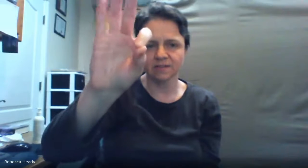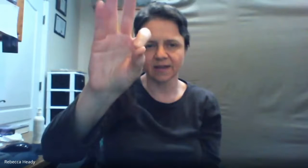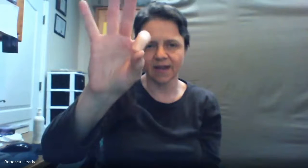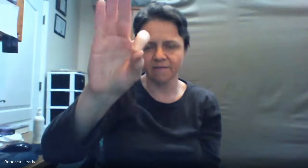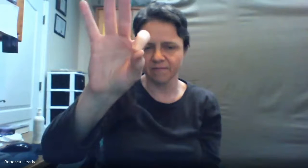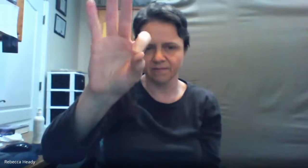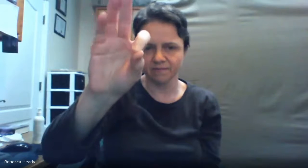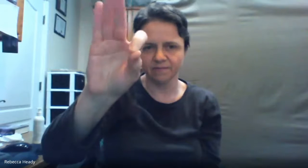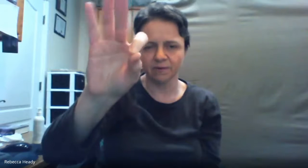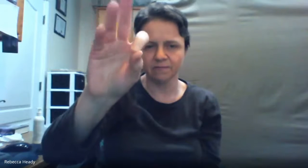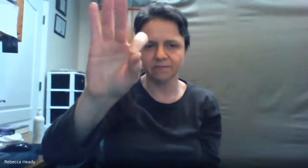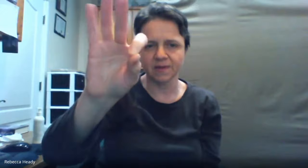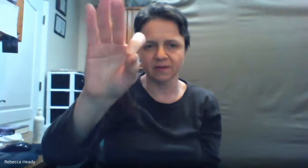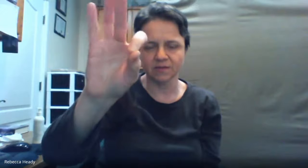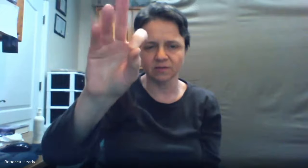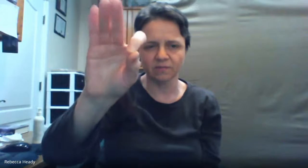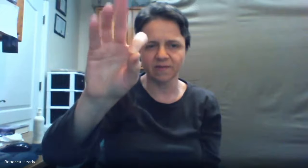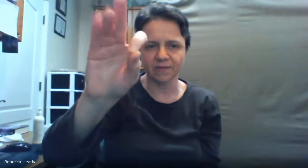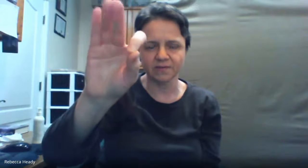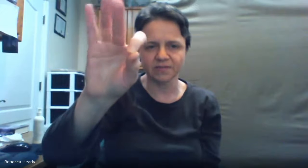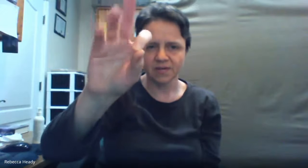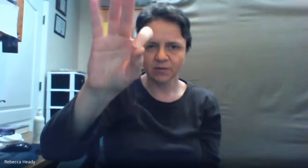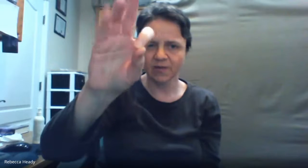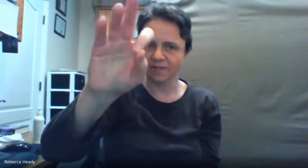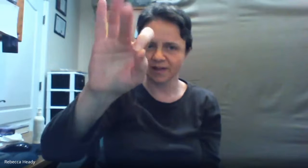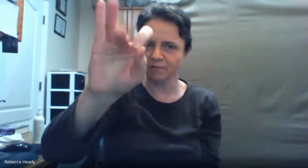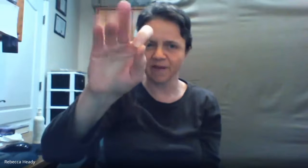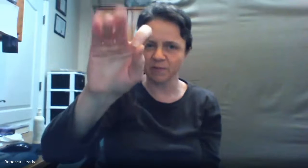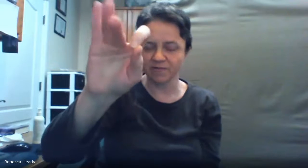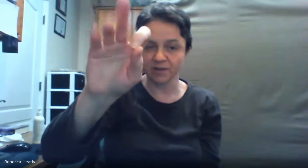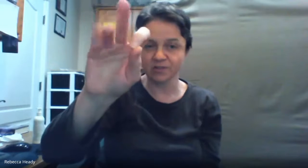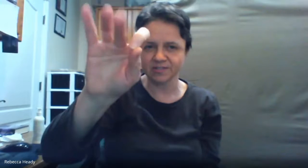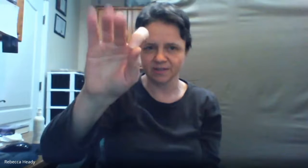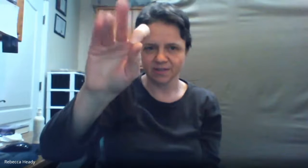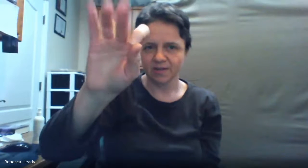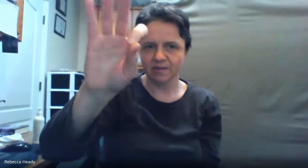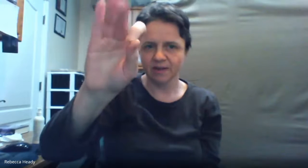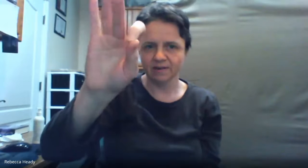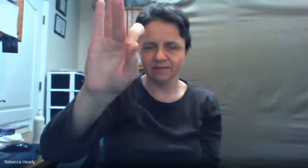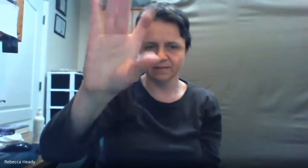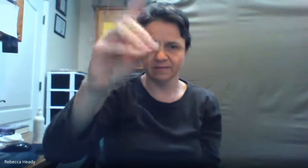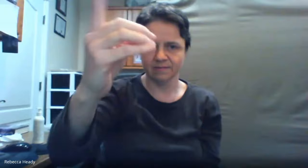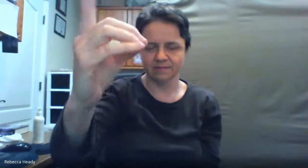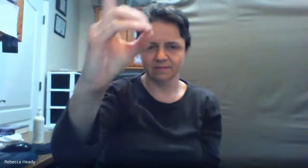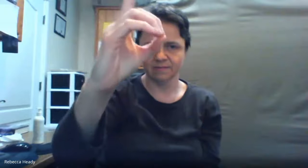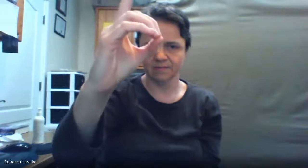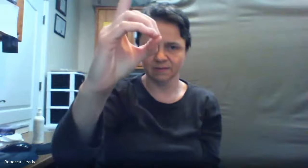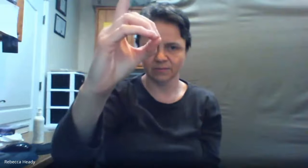like F for think it's also feathers. So think of like her feathery fingers and then this one.